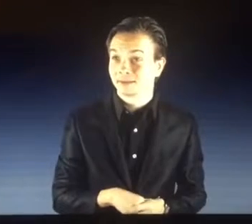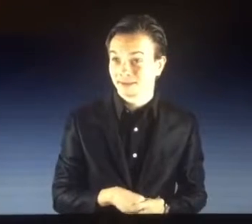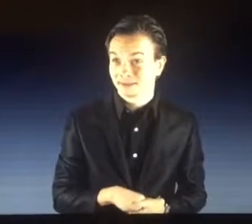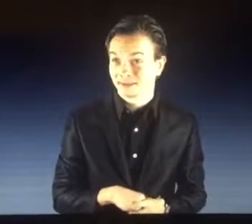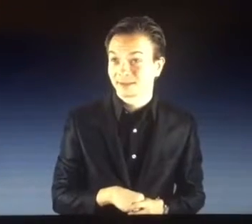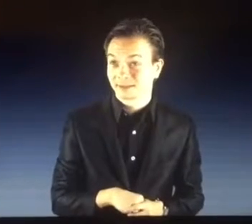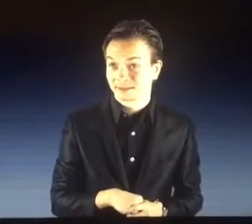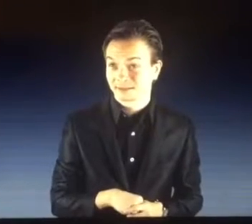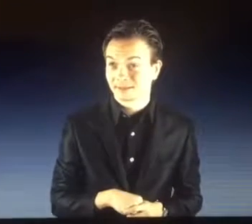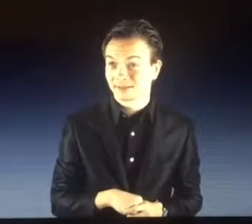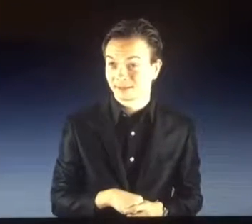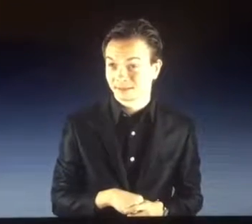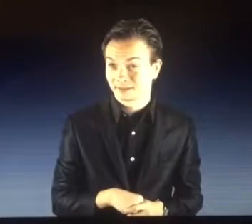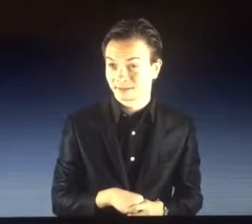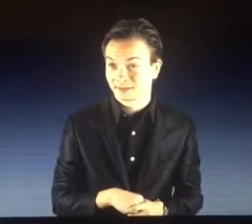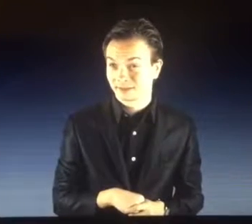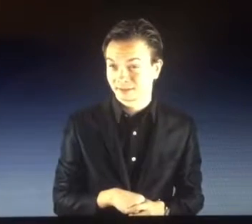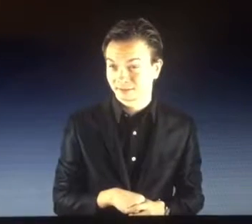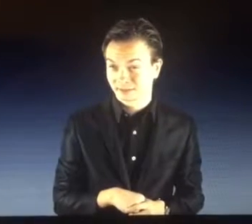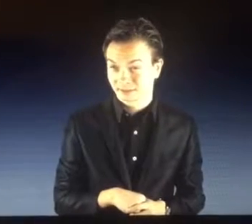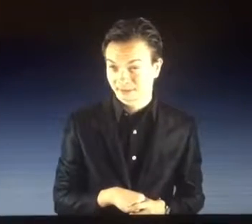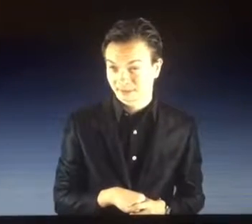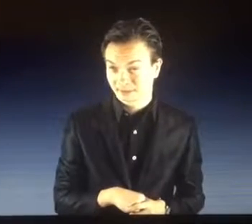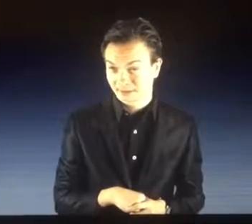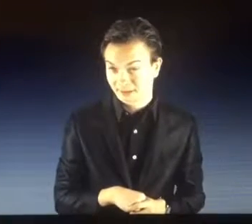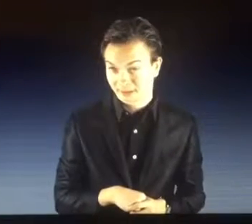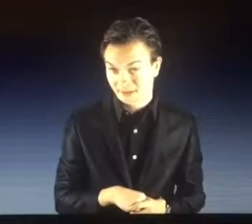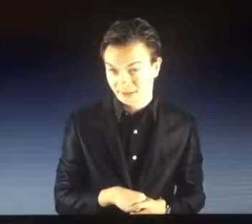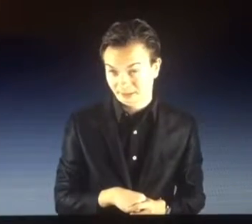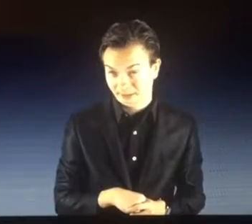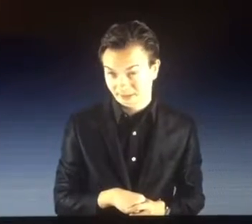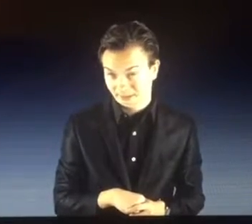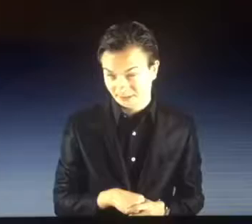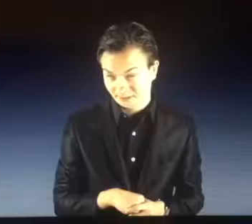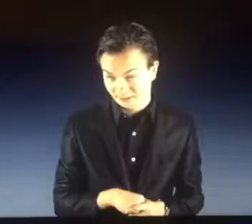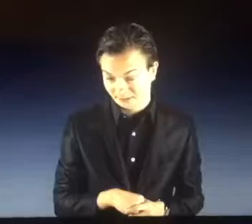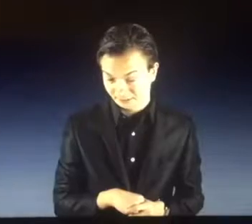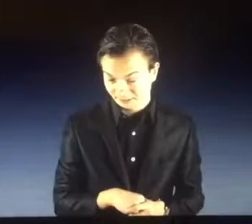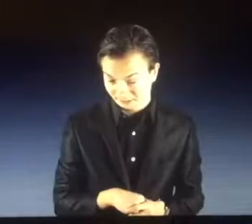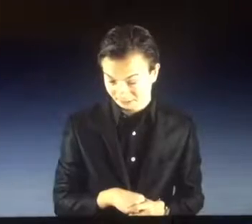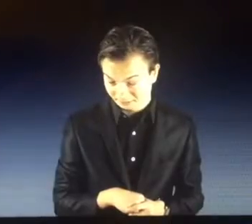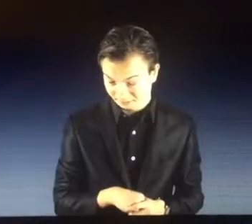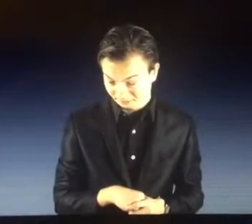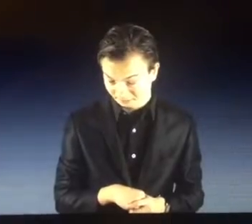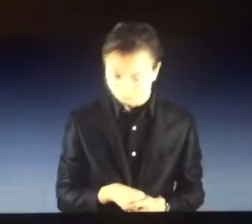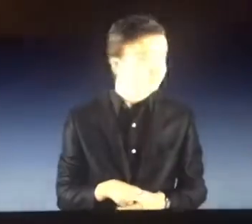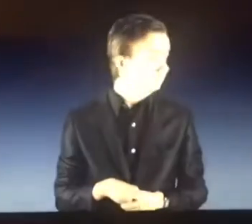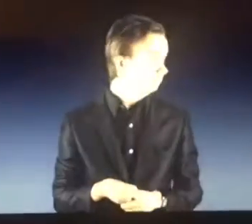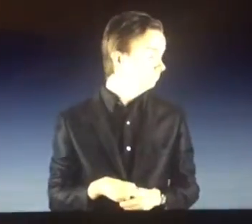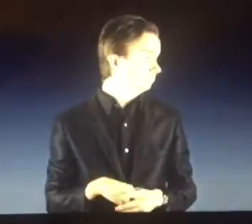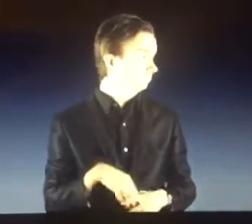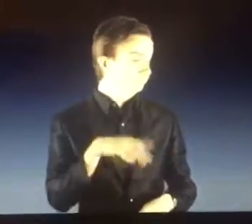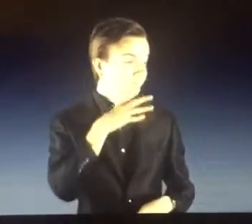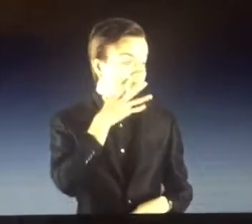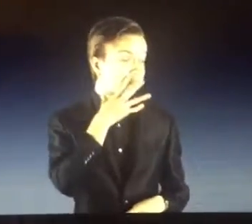worse. They're looking at you and the eyes are slowly starting to close and oh